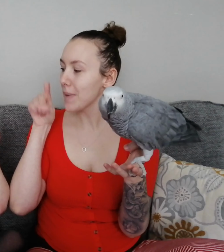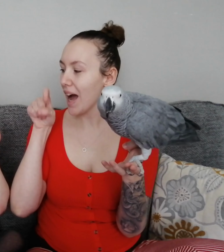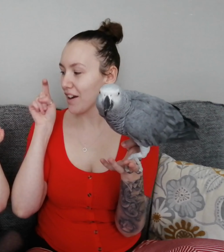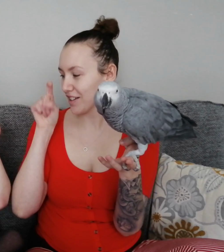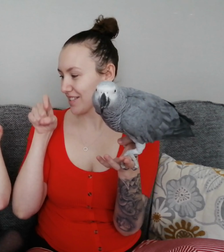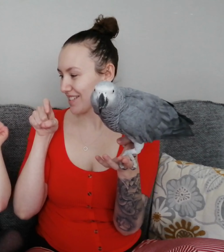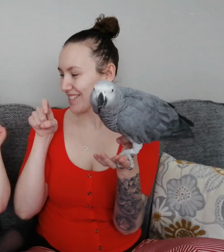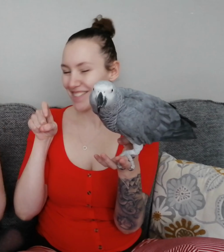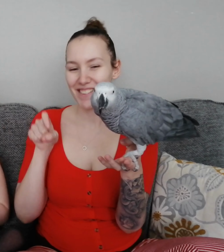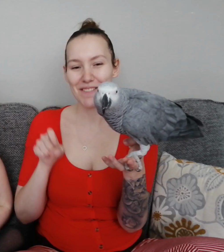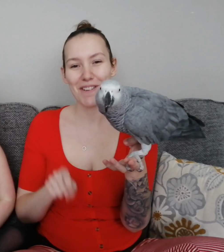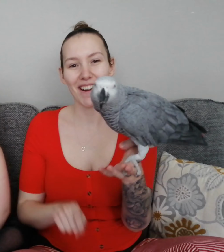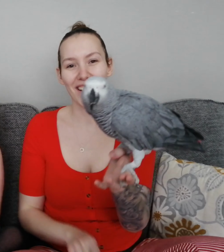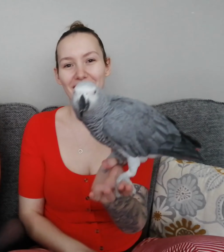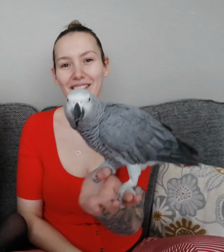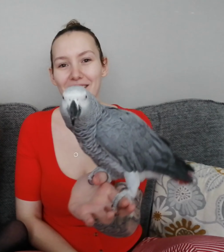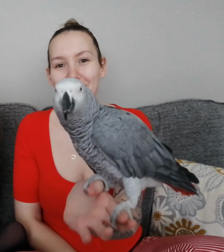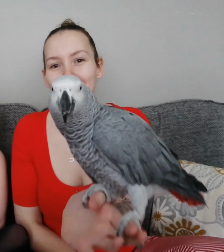Parrot. Parrot. Good work.